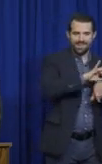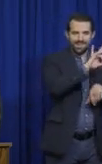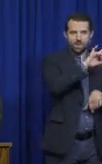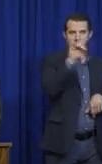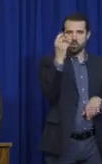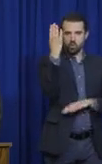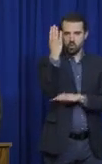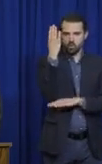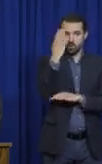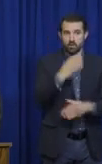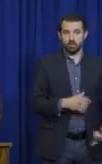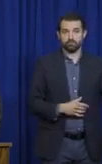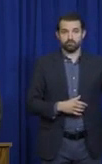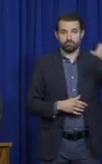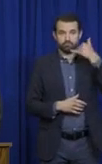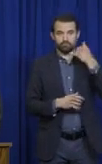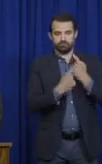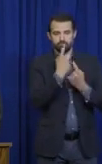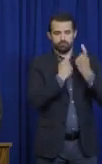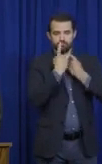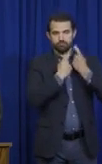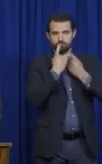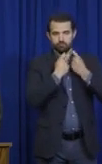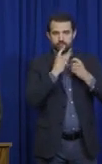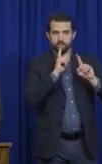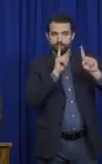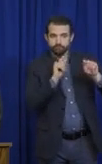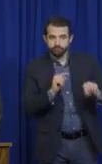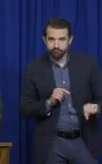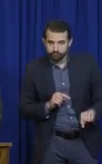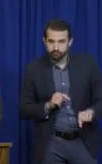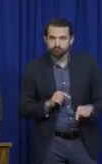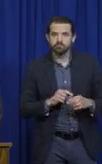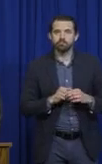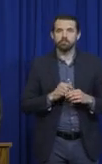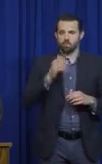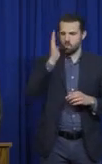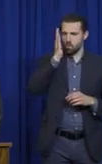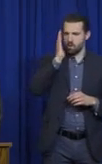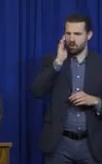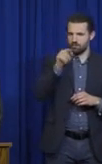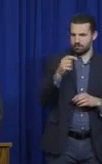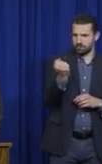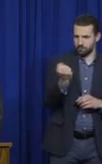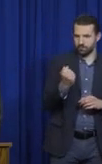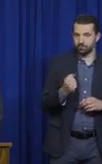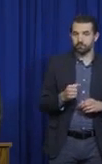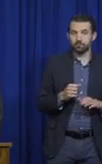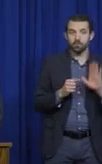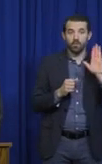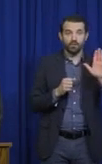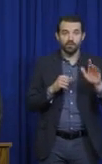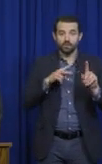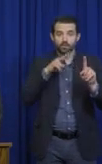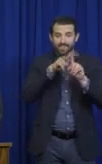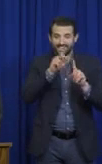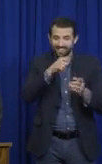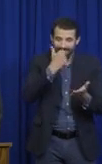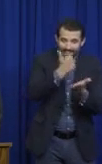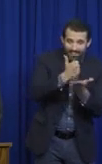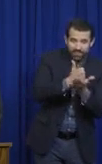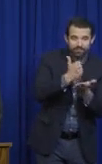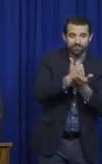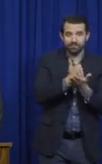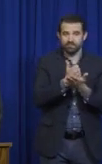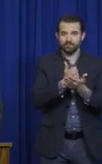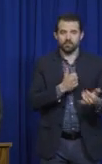any questions that you have about pandemic unemployment assistance and to process those pandemic unemployment assistance